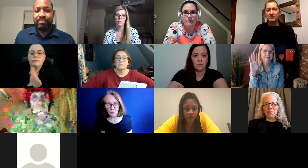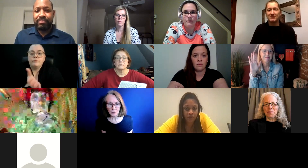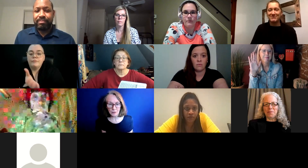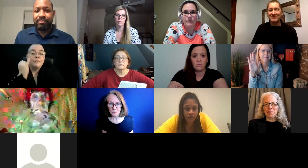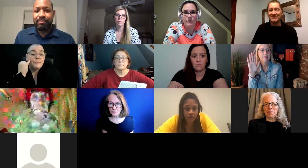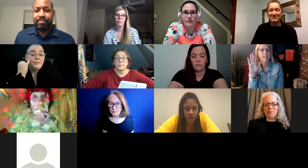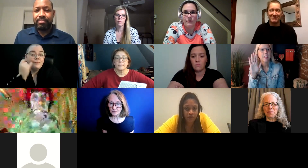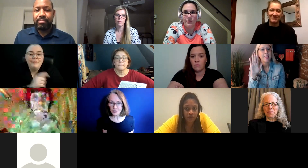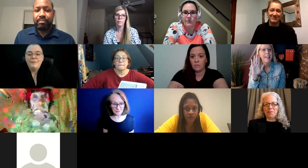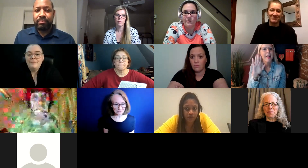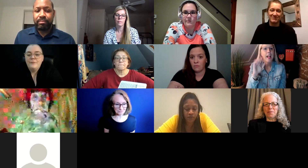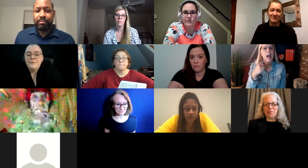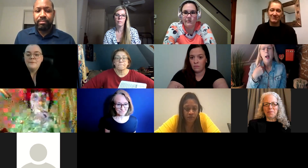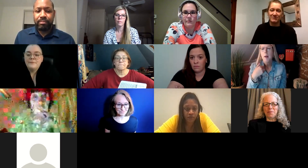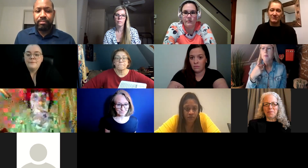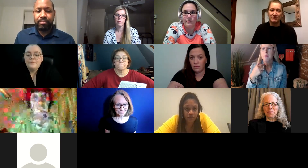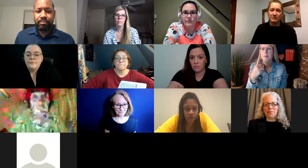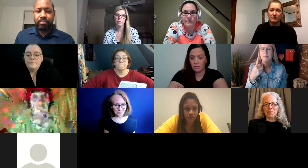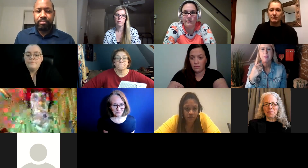Okay, Jen.